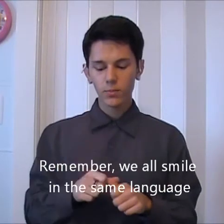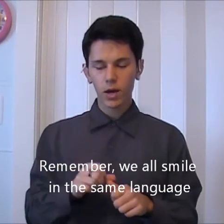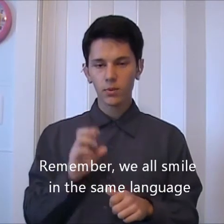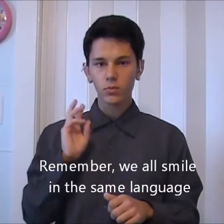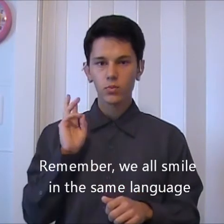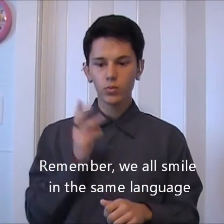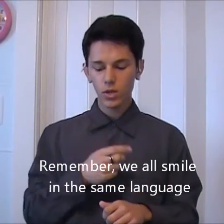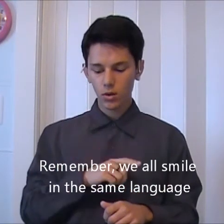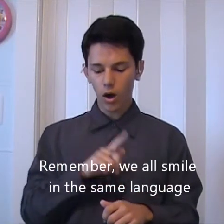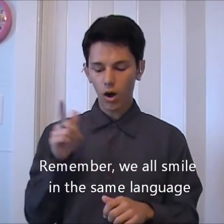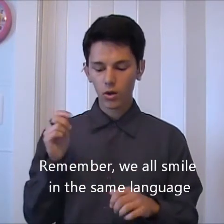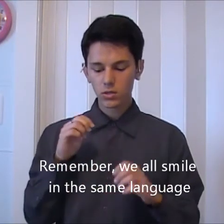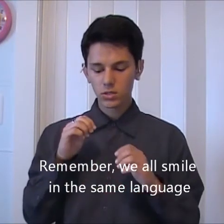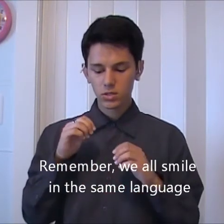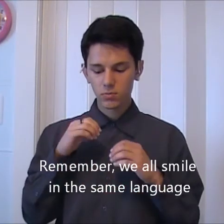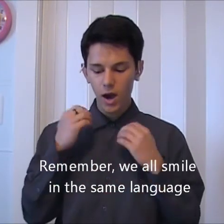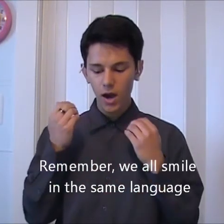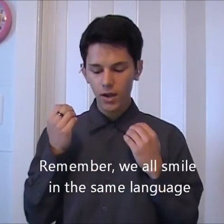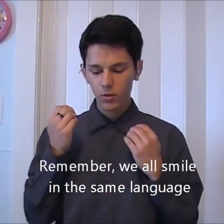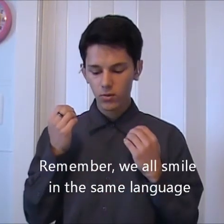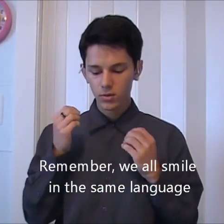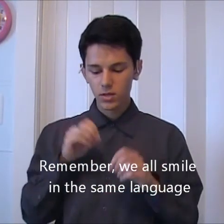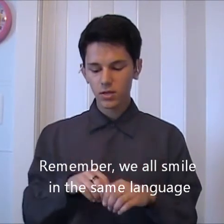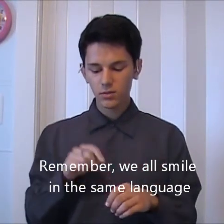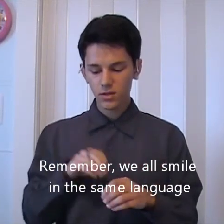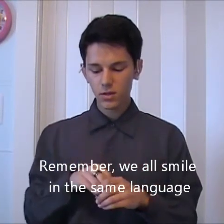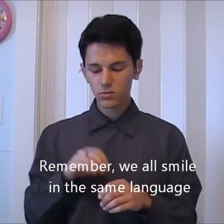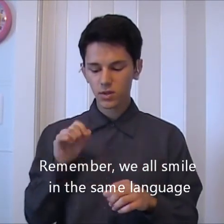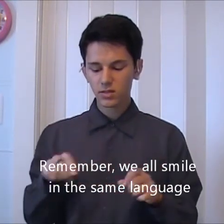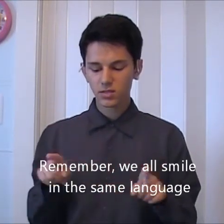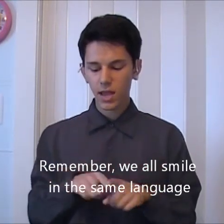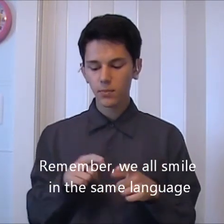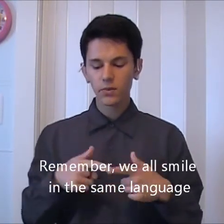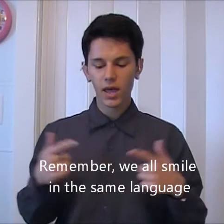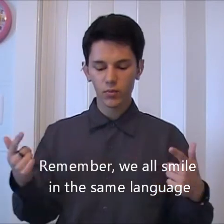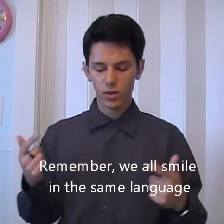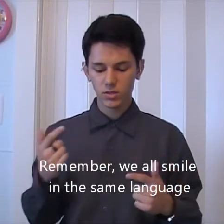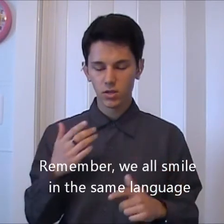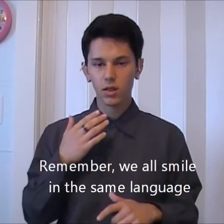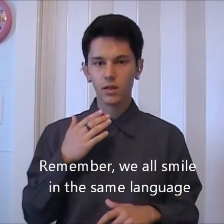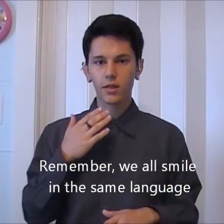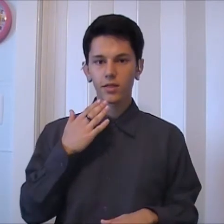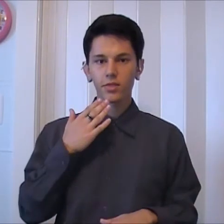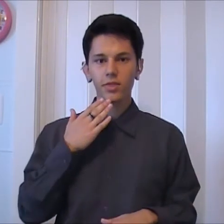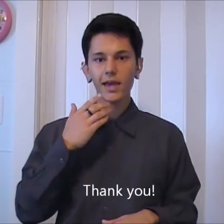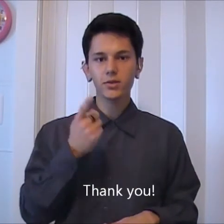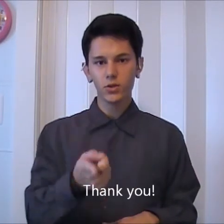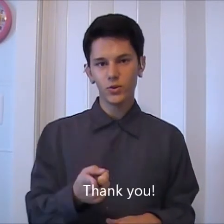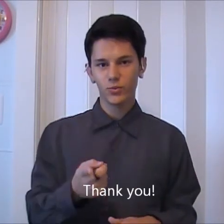Remember, we all smile in the same language. Thank you.